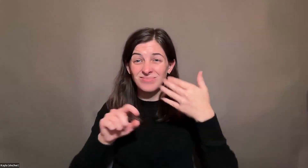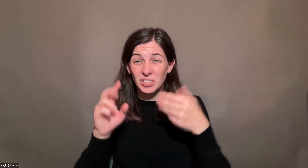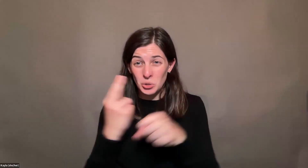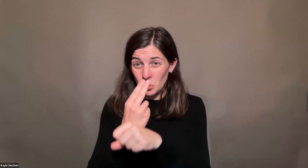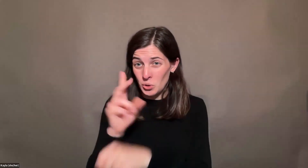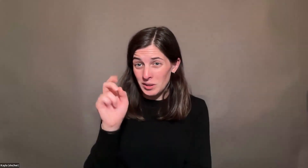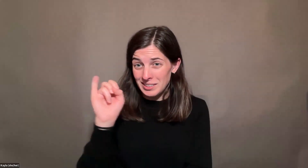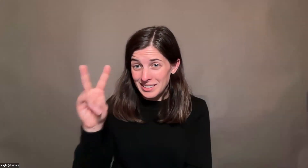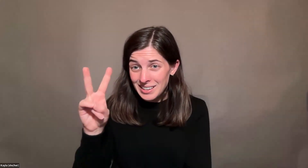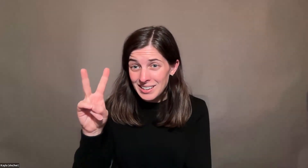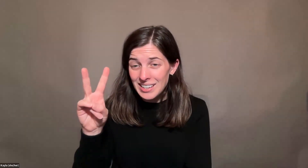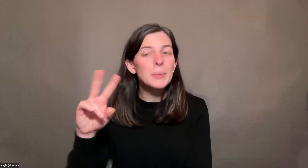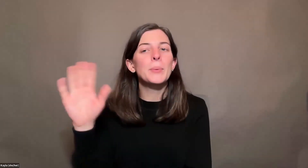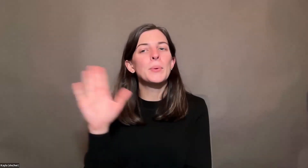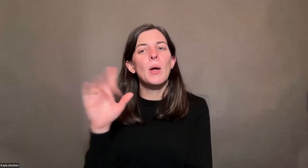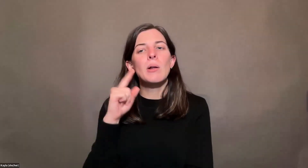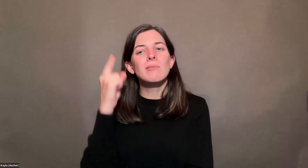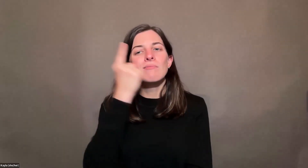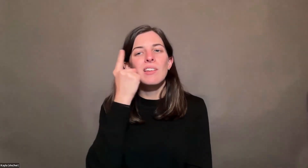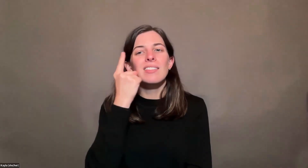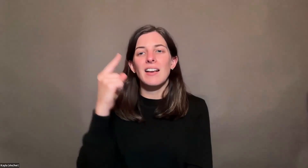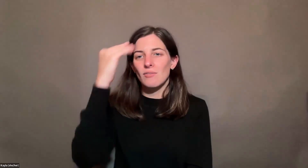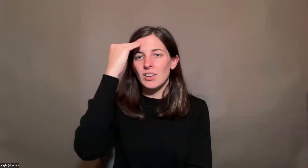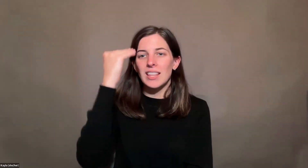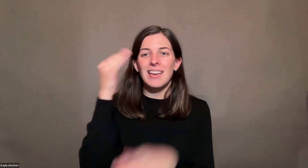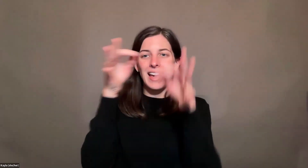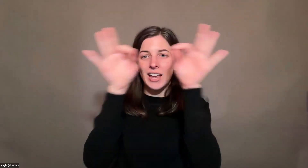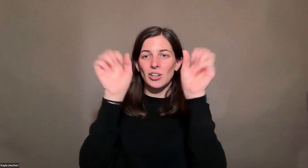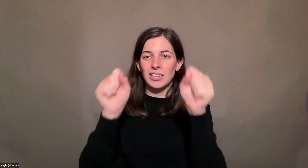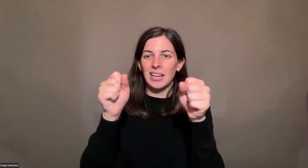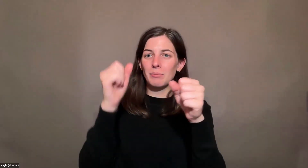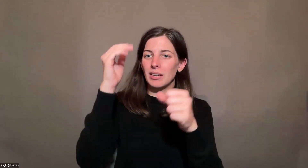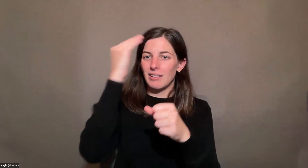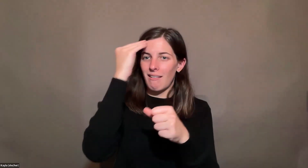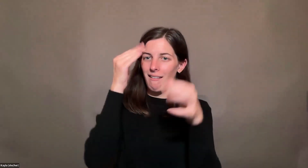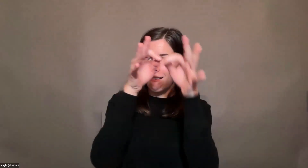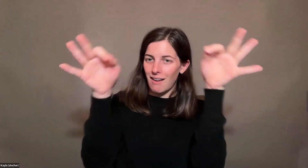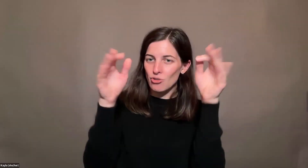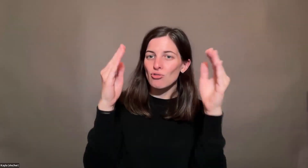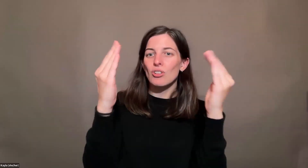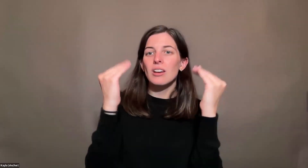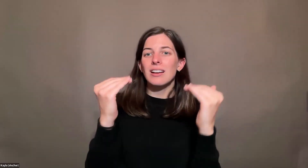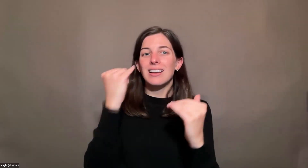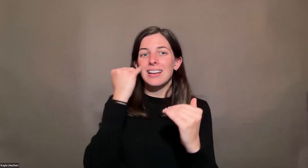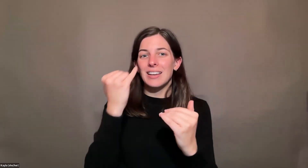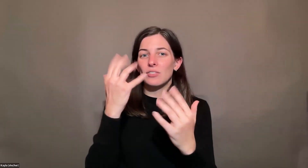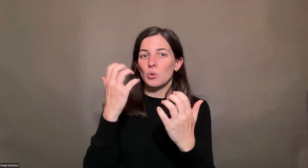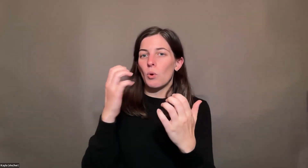about this, like for the header it can be header, for the navigation if you are actually using writing navigation, then it can be